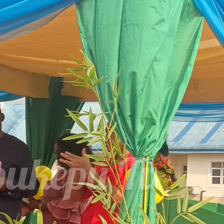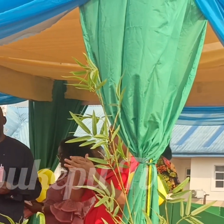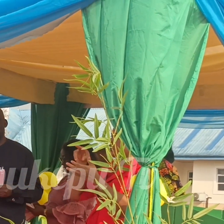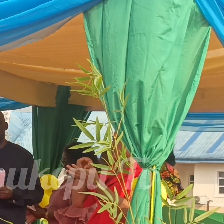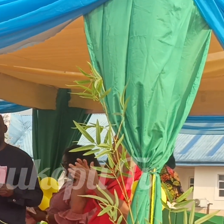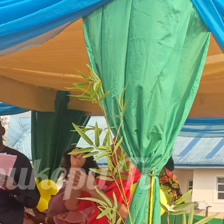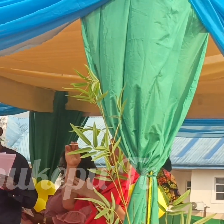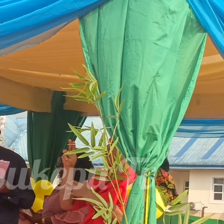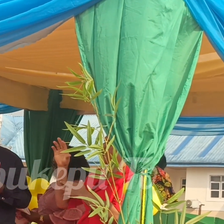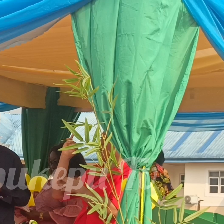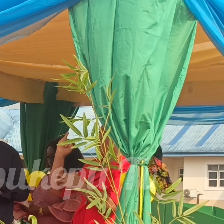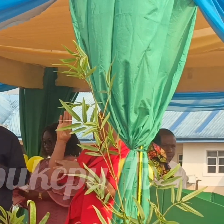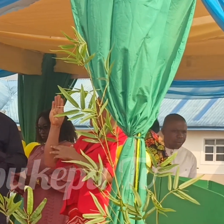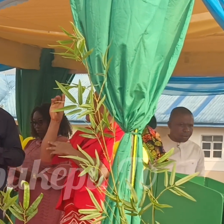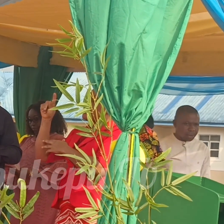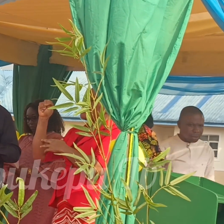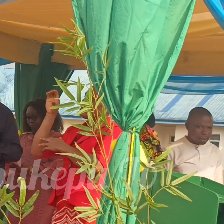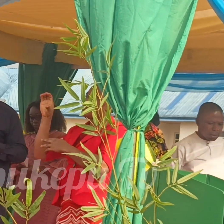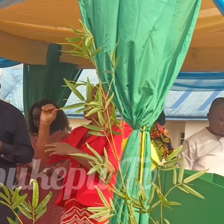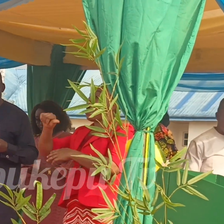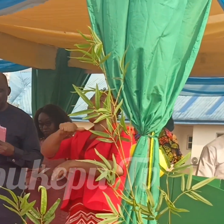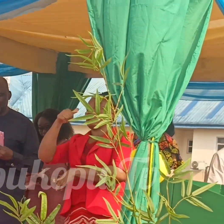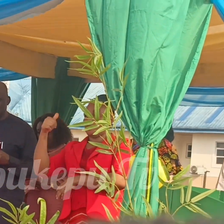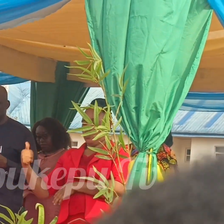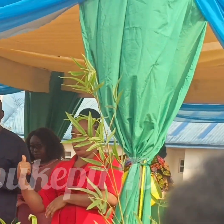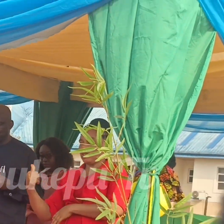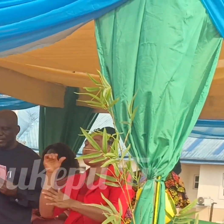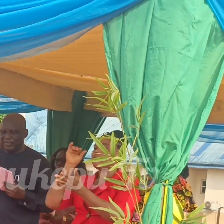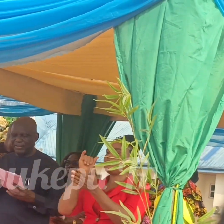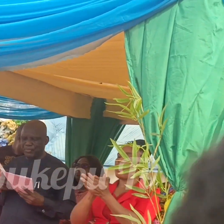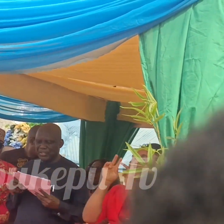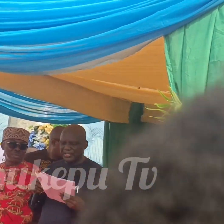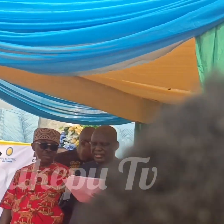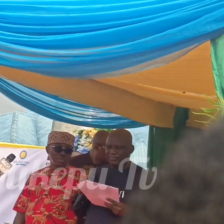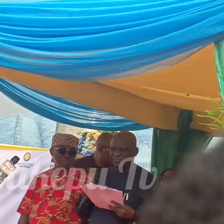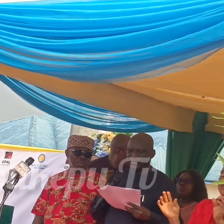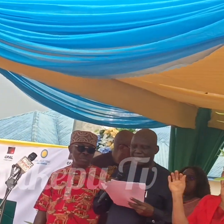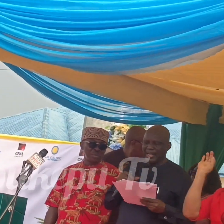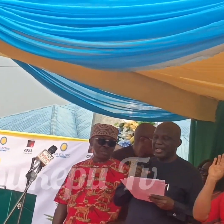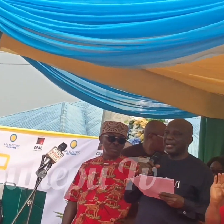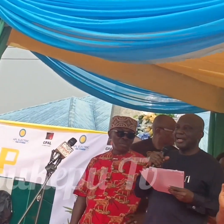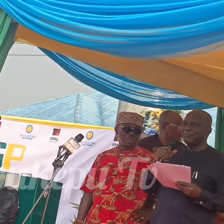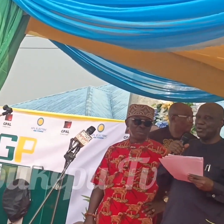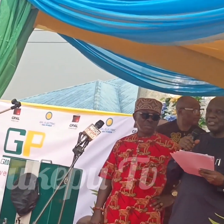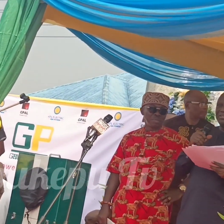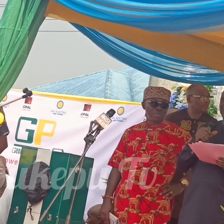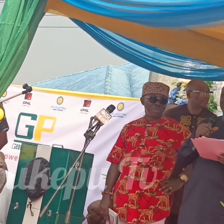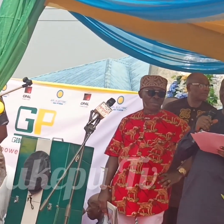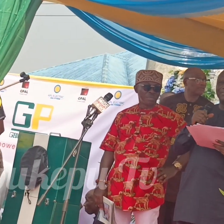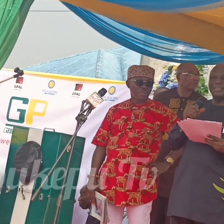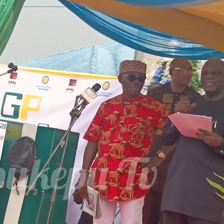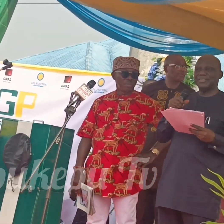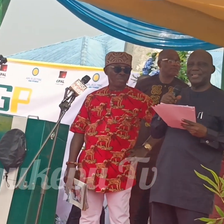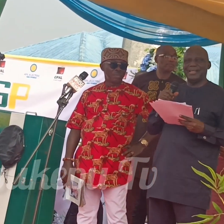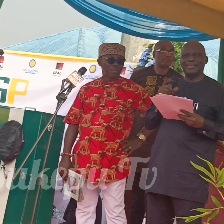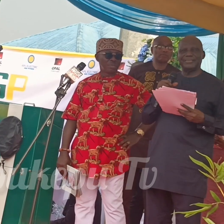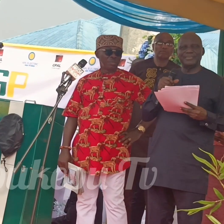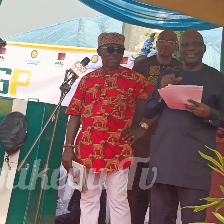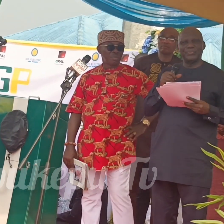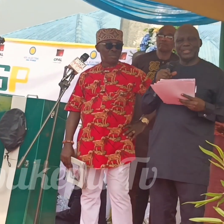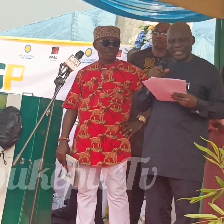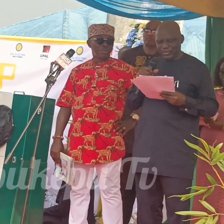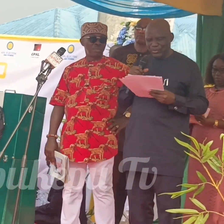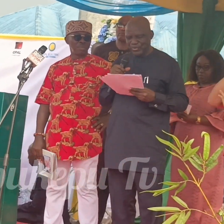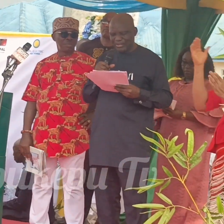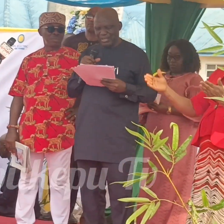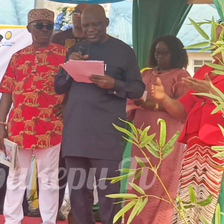BTC and others. So that's very, very important. AMCON is here.